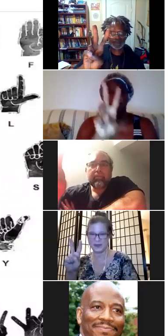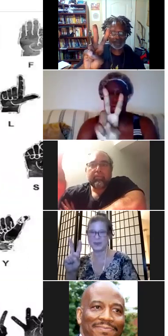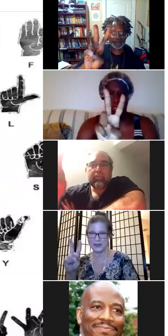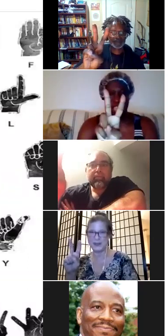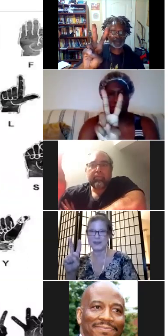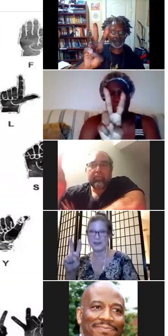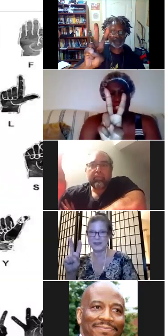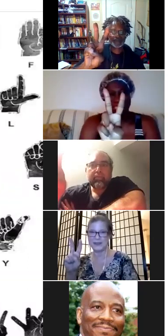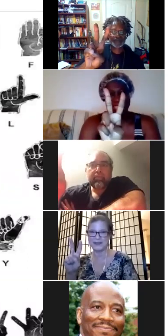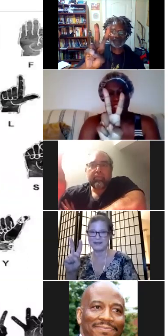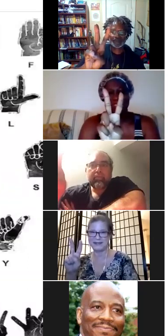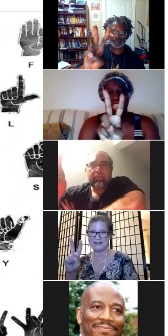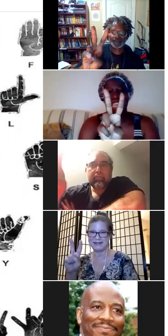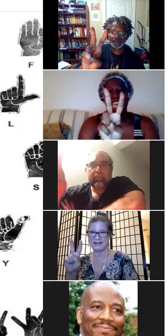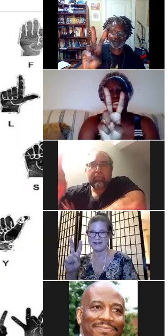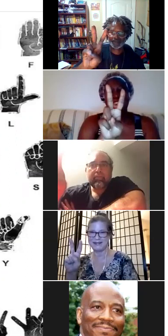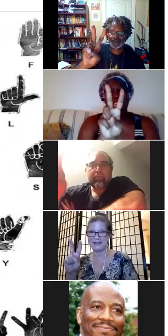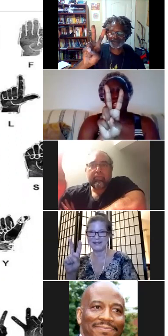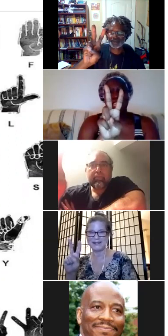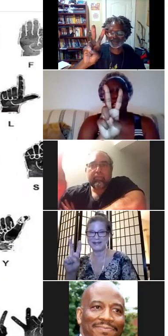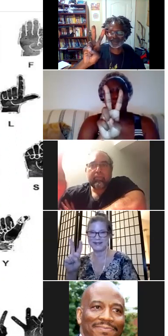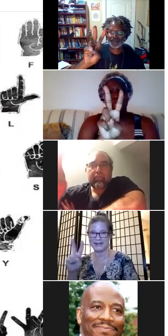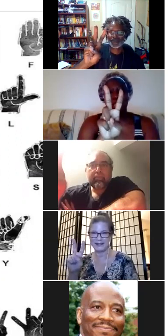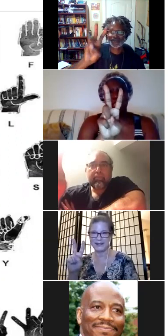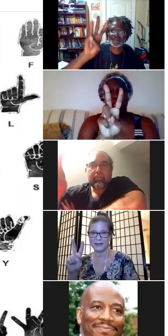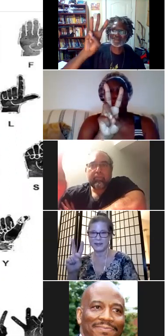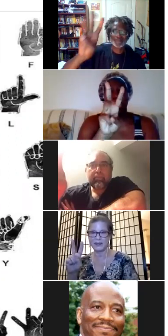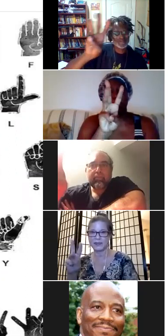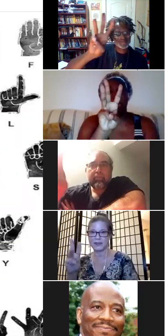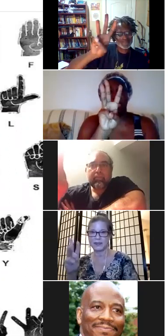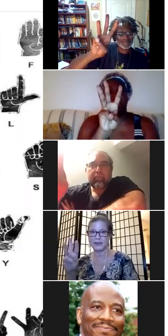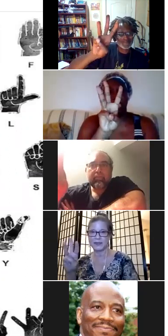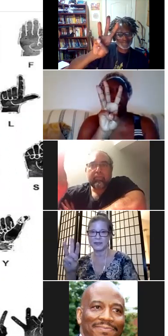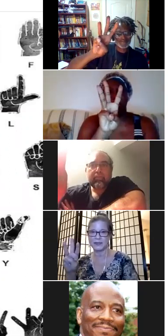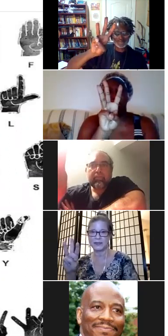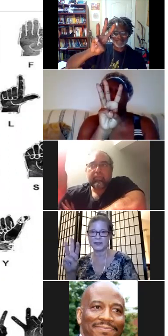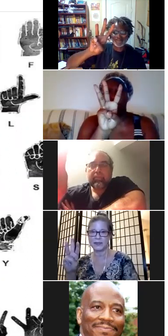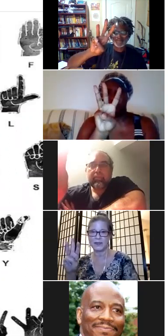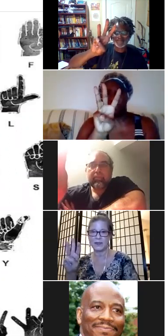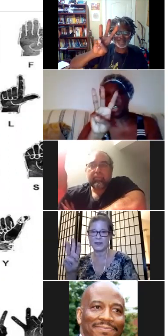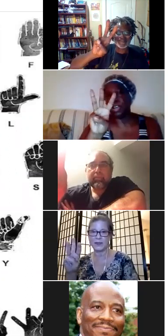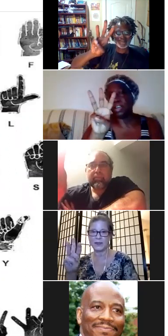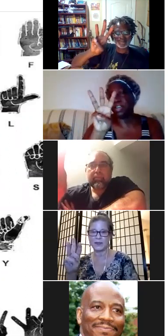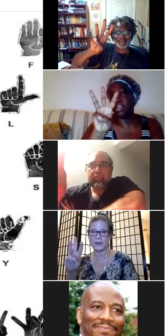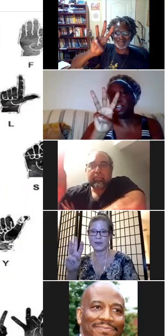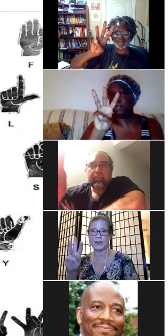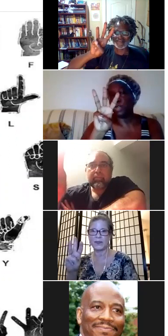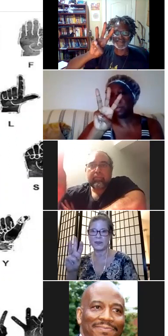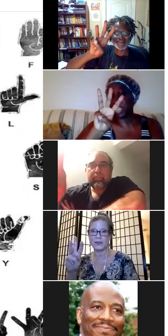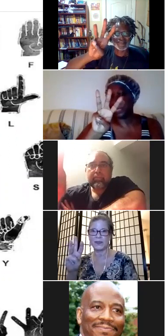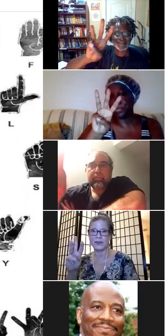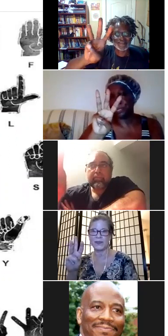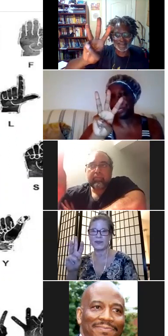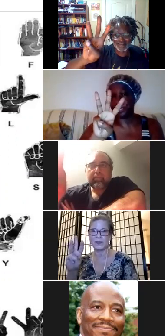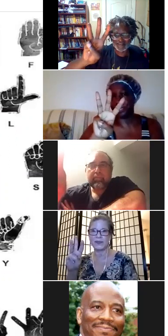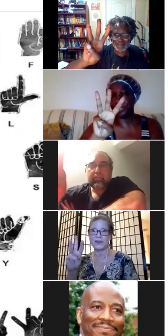Victory. Okay. V. And then W, you just bring up your middle finger. I'm sorry, your ring finger for